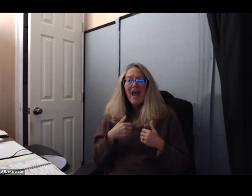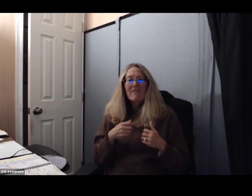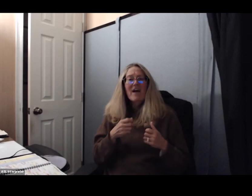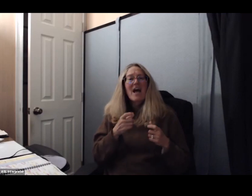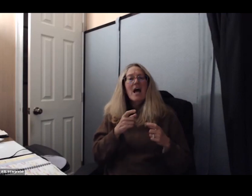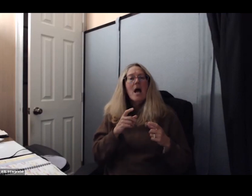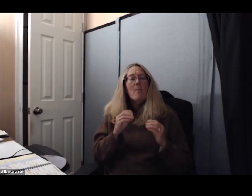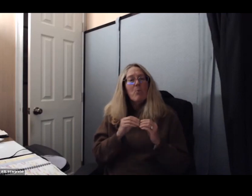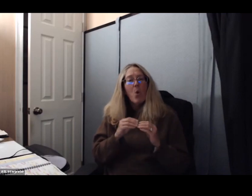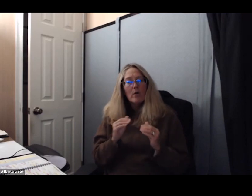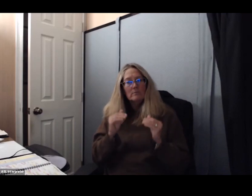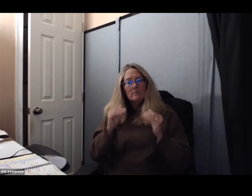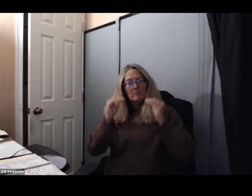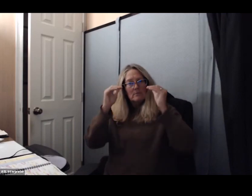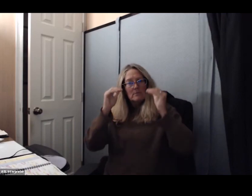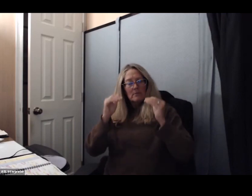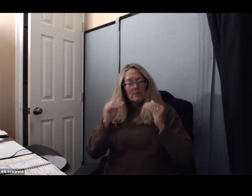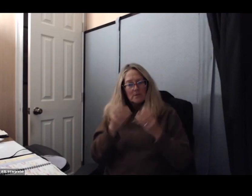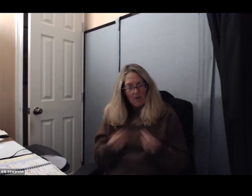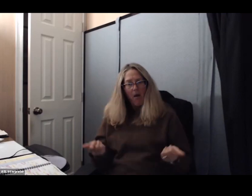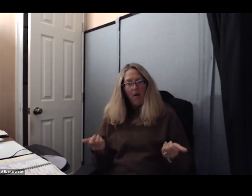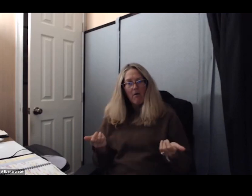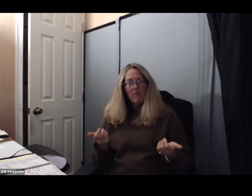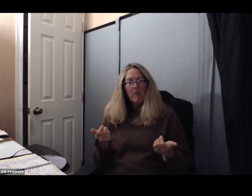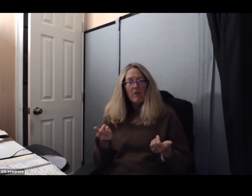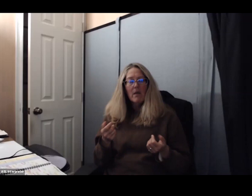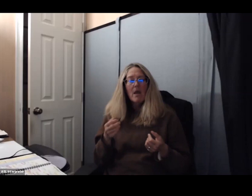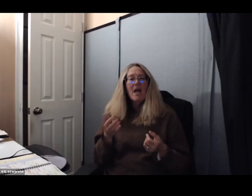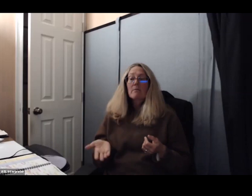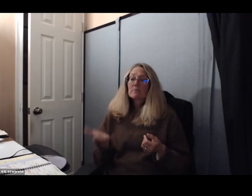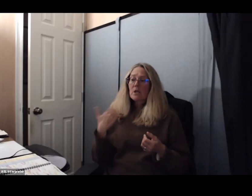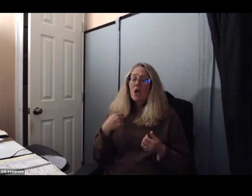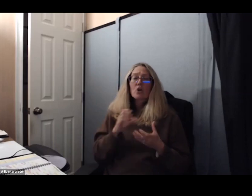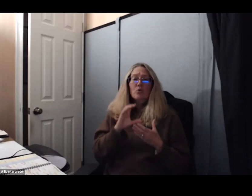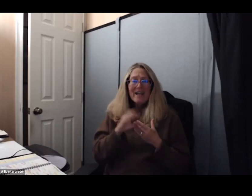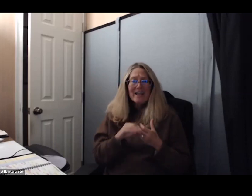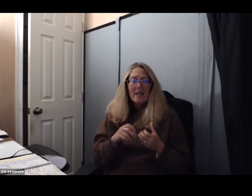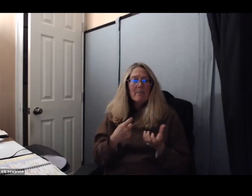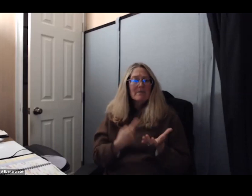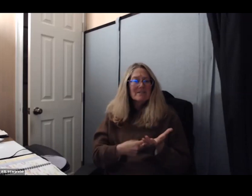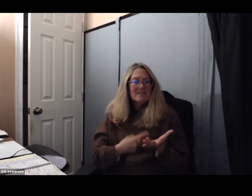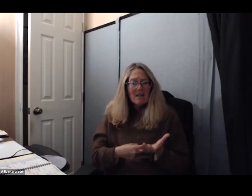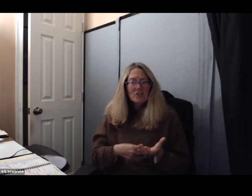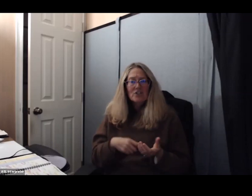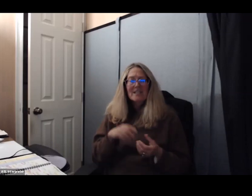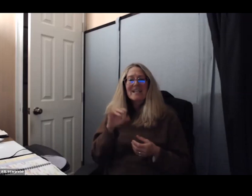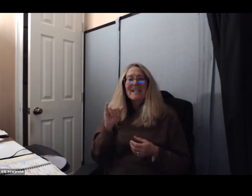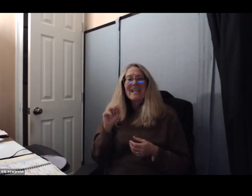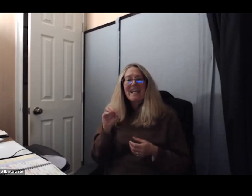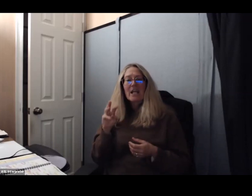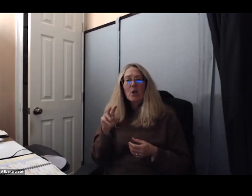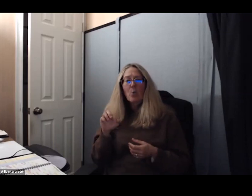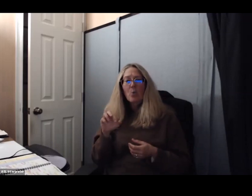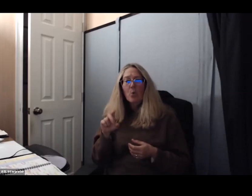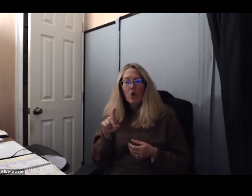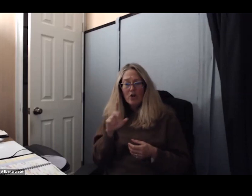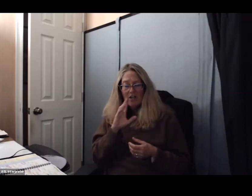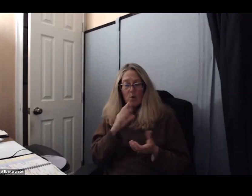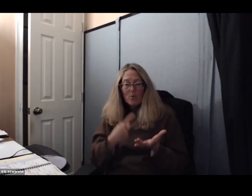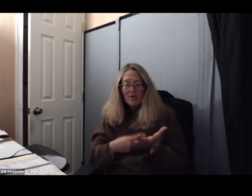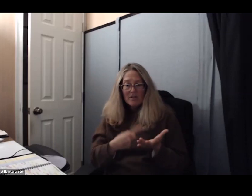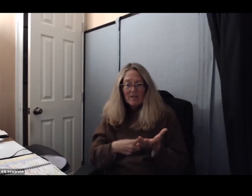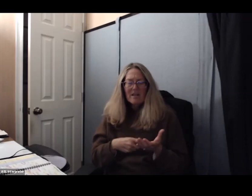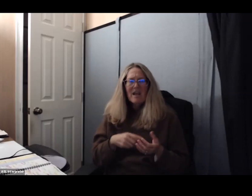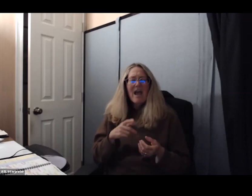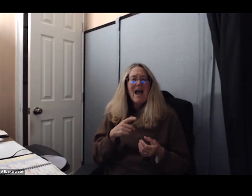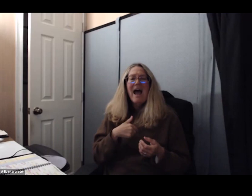here. Also, back in November, we had a conversation about curriculum around the N-word, that they were going to be working on curriculum for the